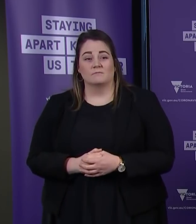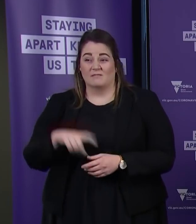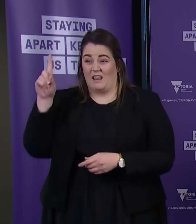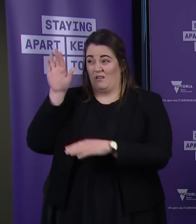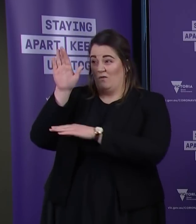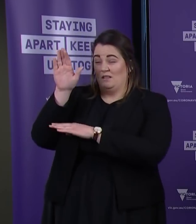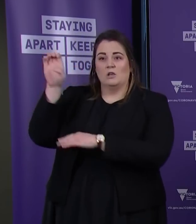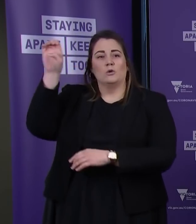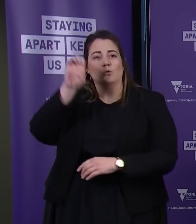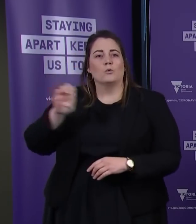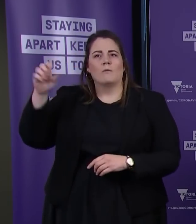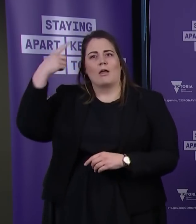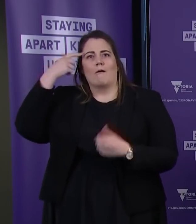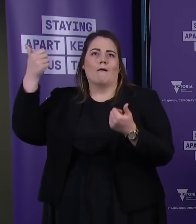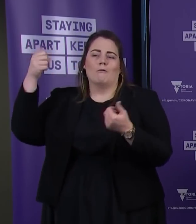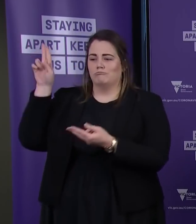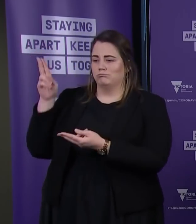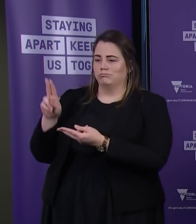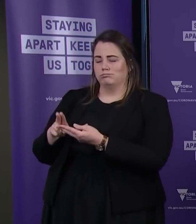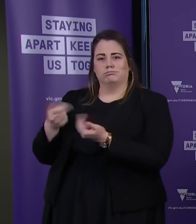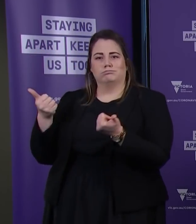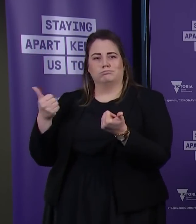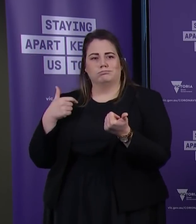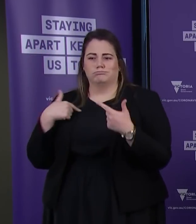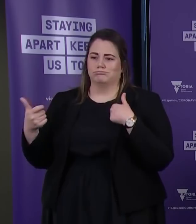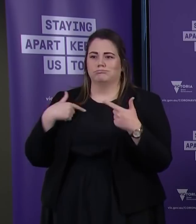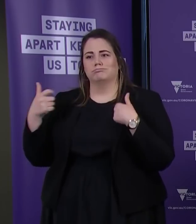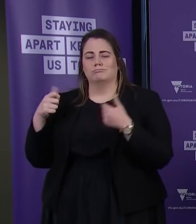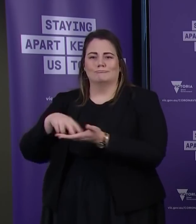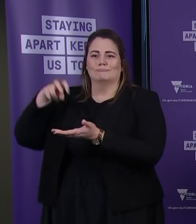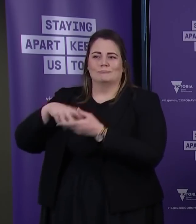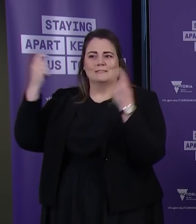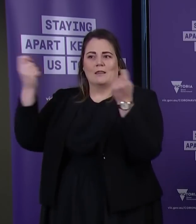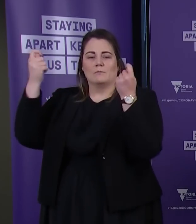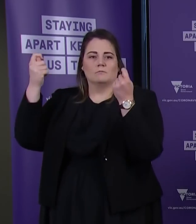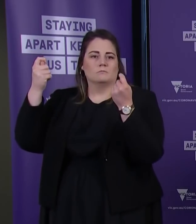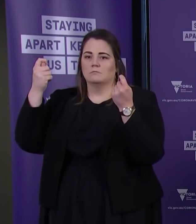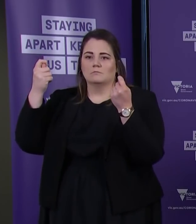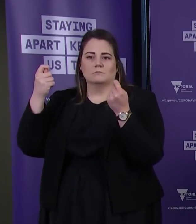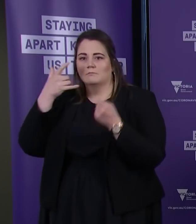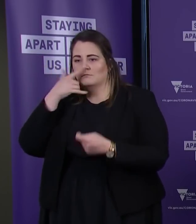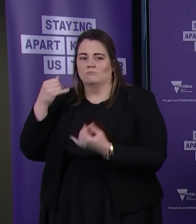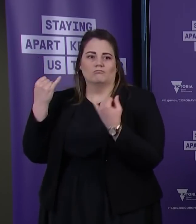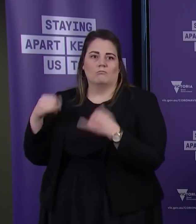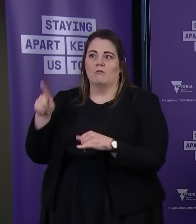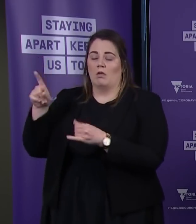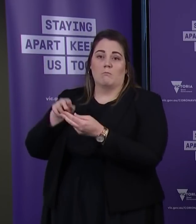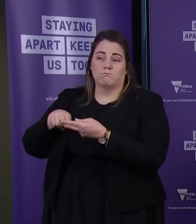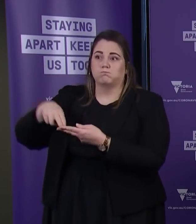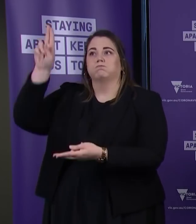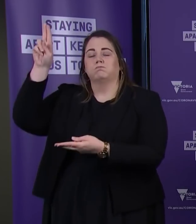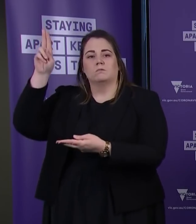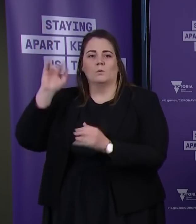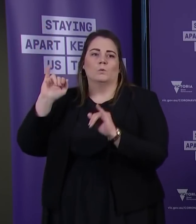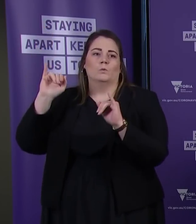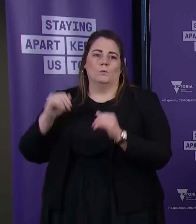were in a celebratory mood just a few months ago that are going through the worst times right now, and that's because as long